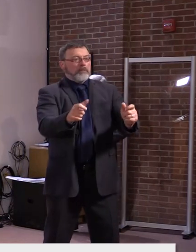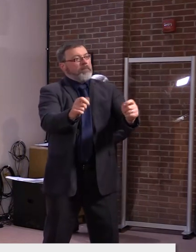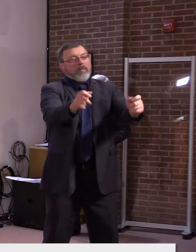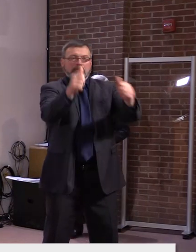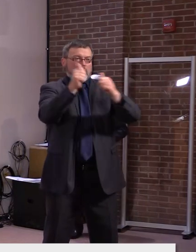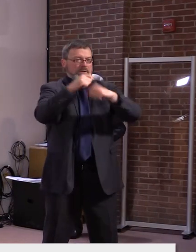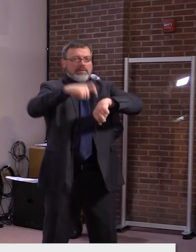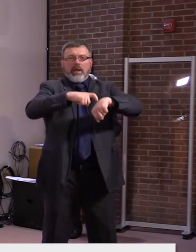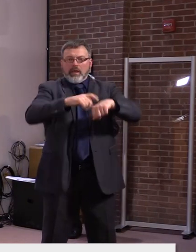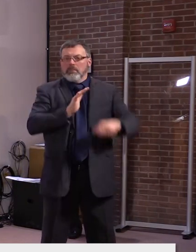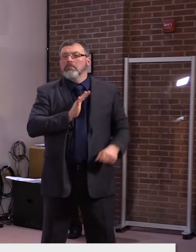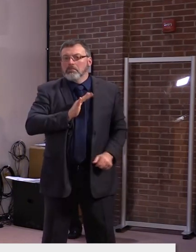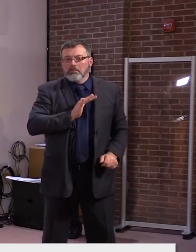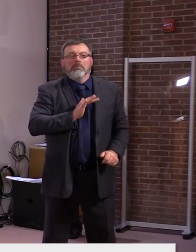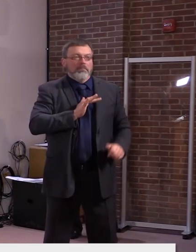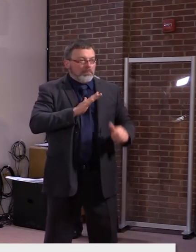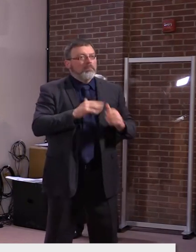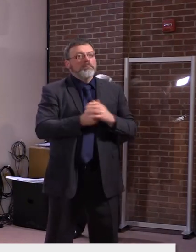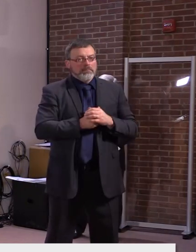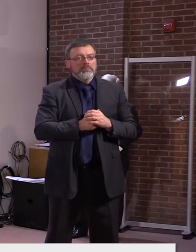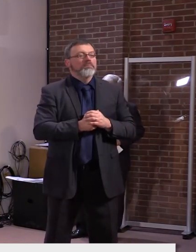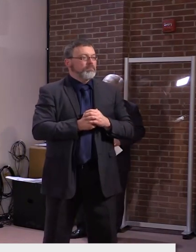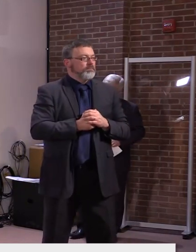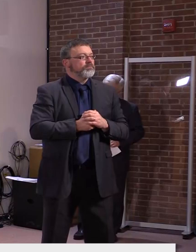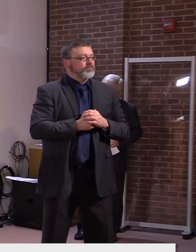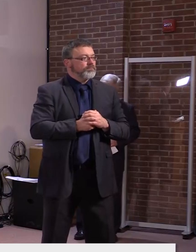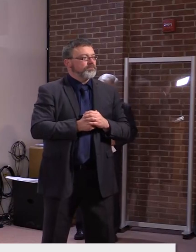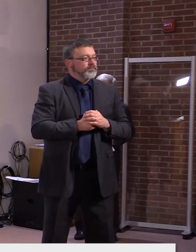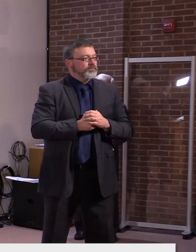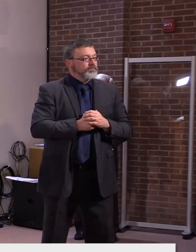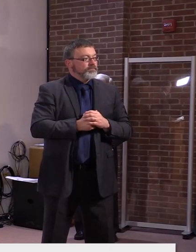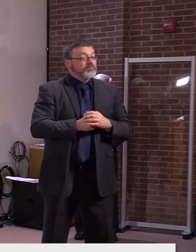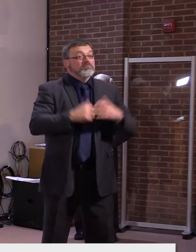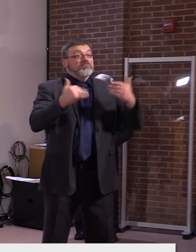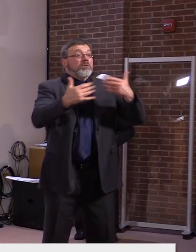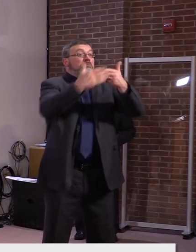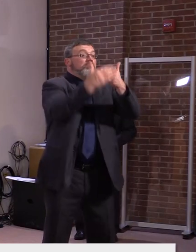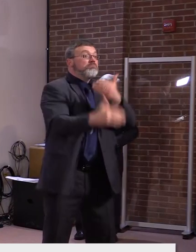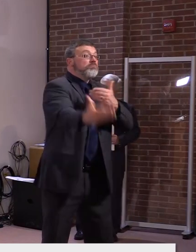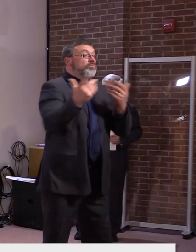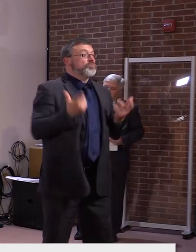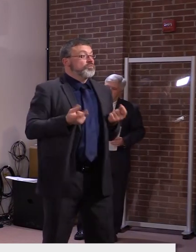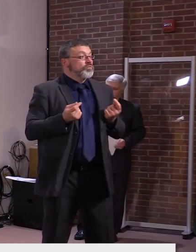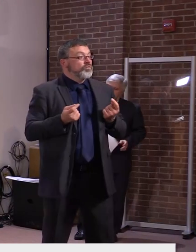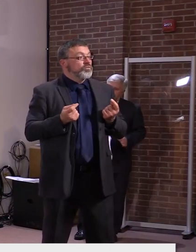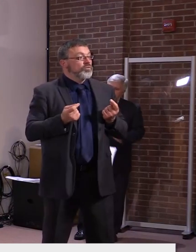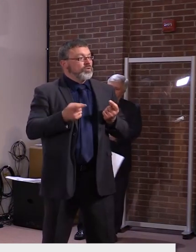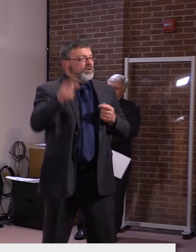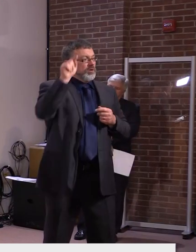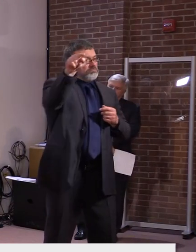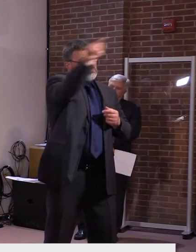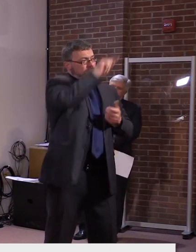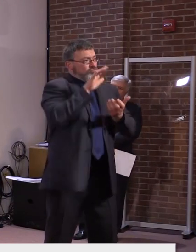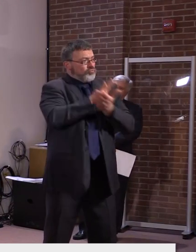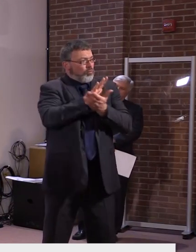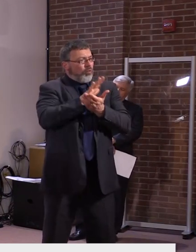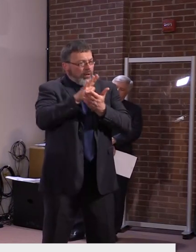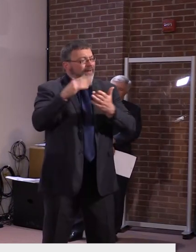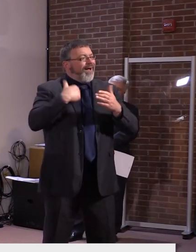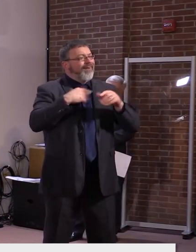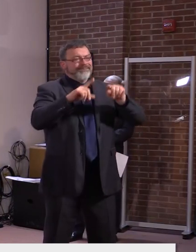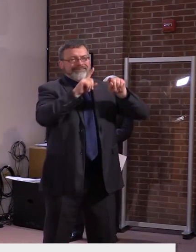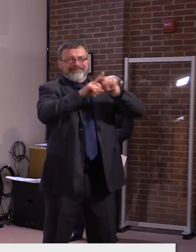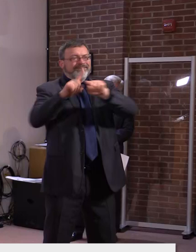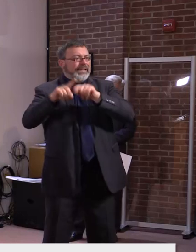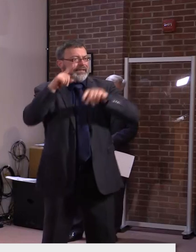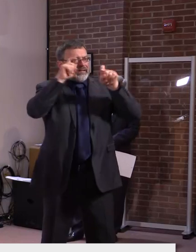solutions to our schools and our communities. Going forward, schools will have a variety of testing tools at their disposal to respond